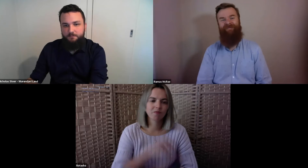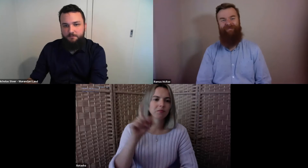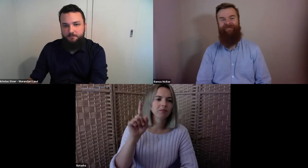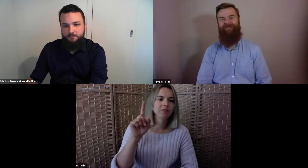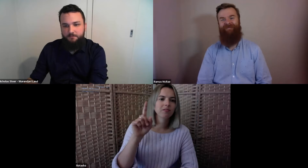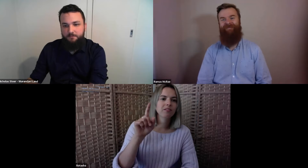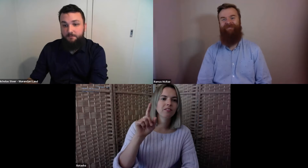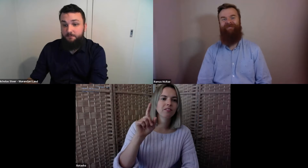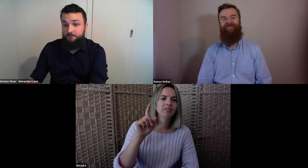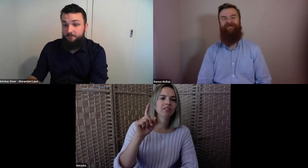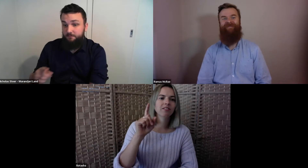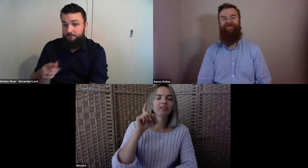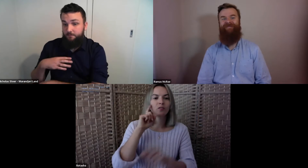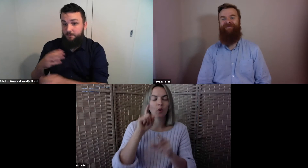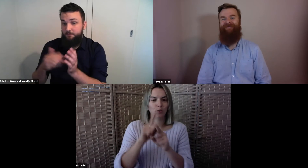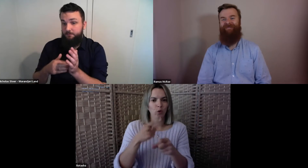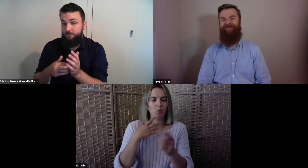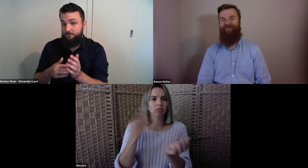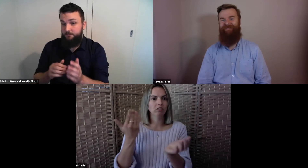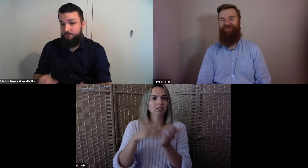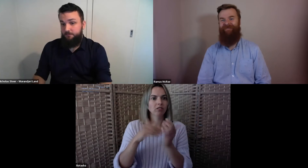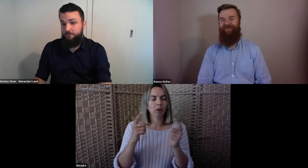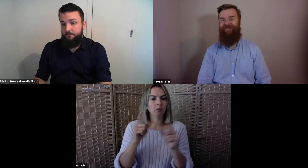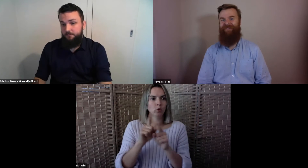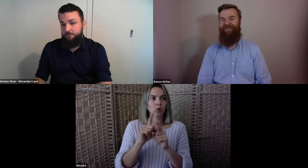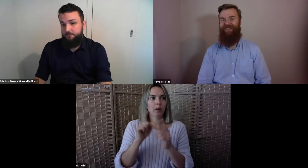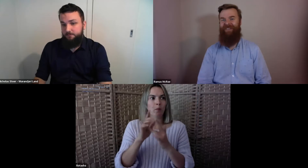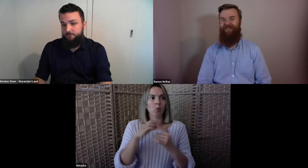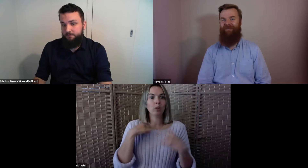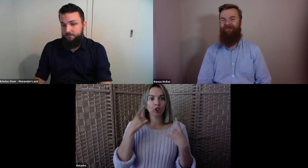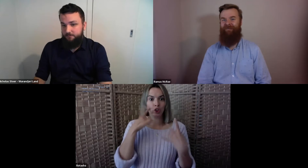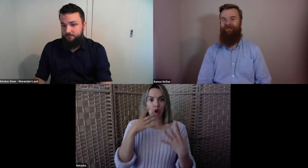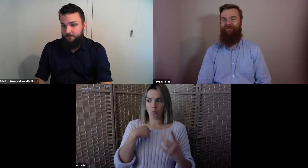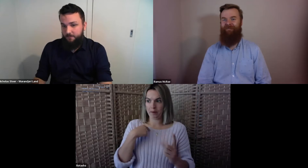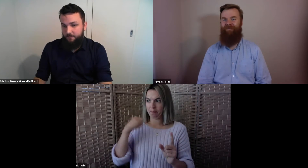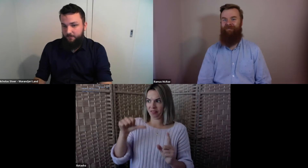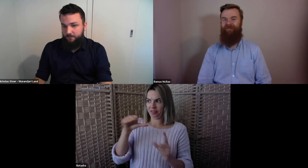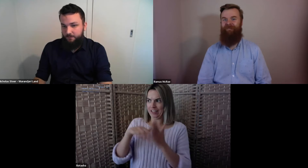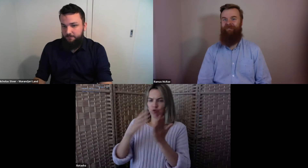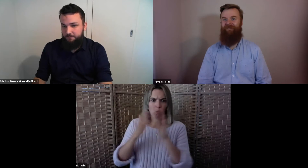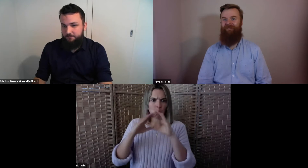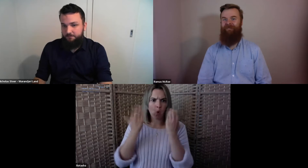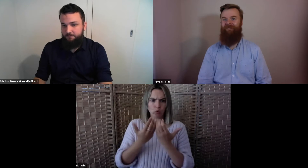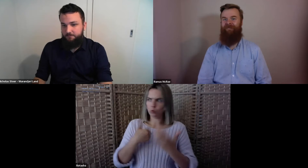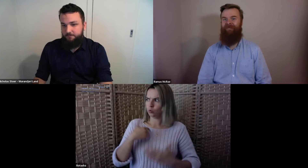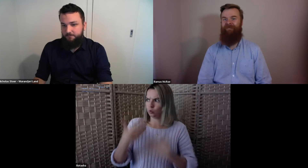about showing that we can achieve in the workplace. Could I just add too, if you don't mind?